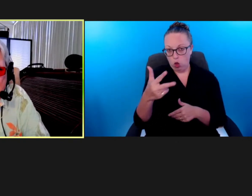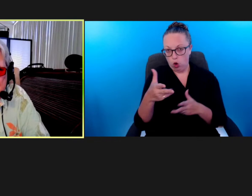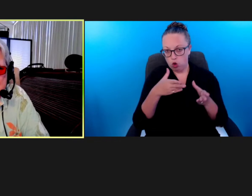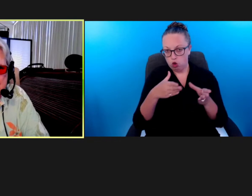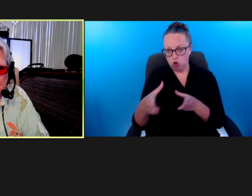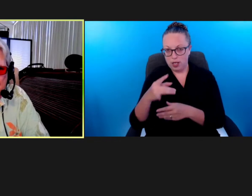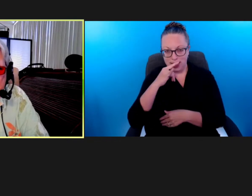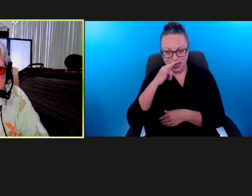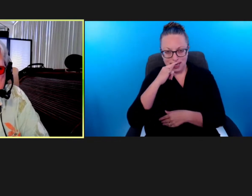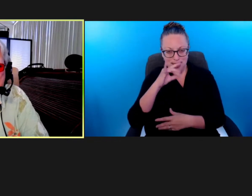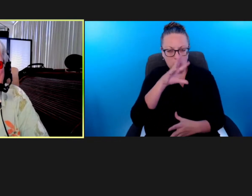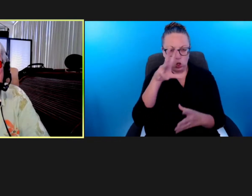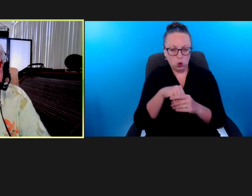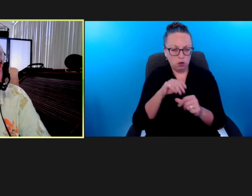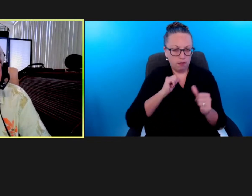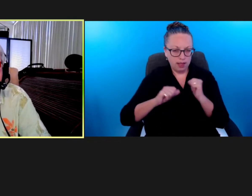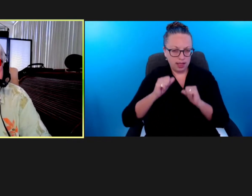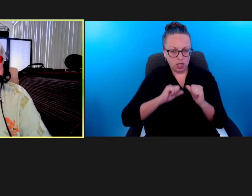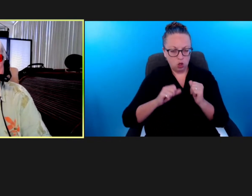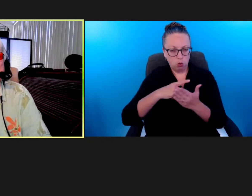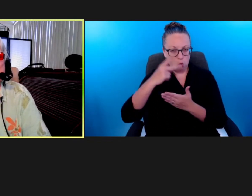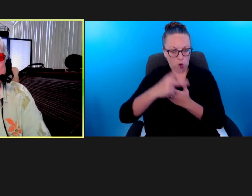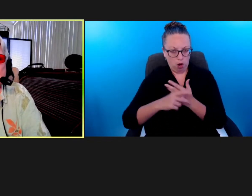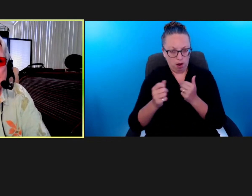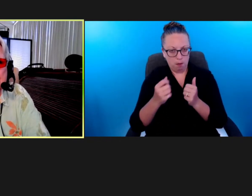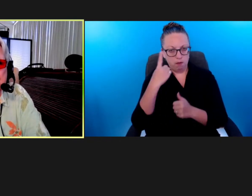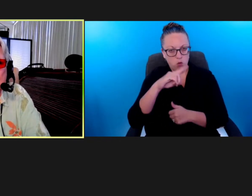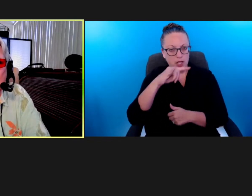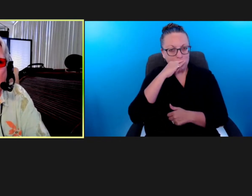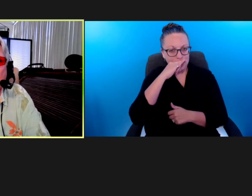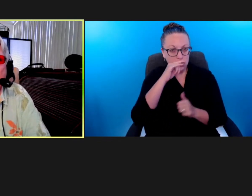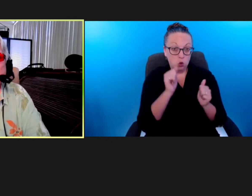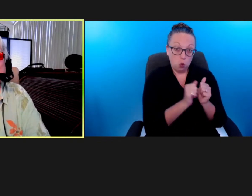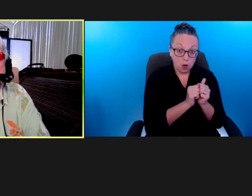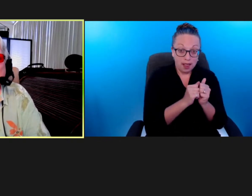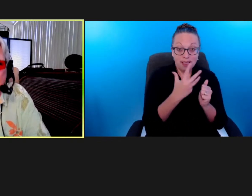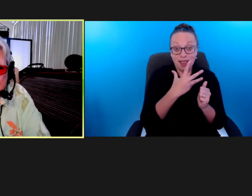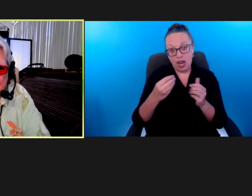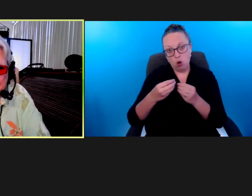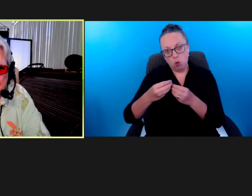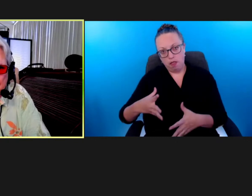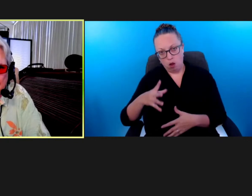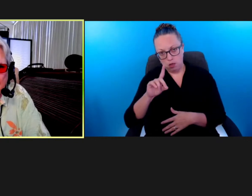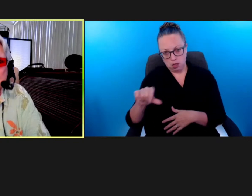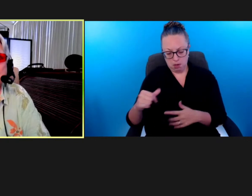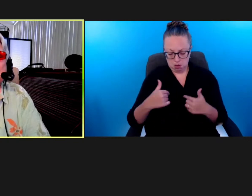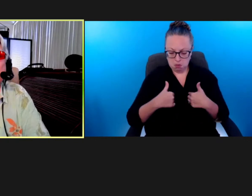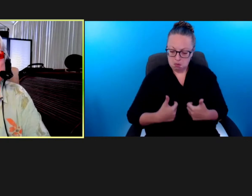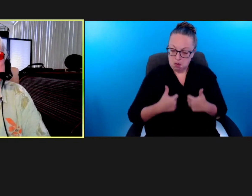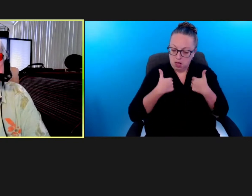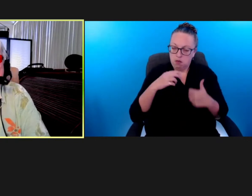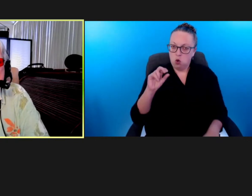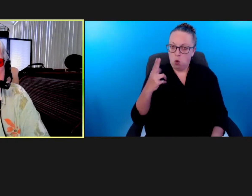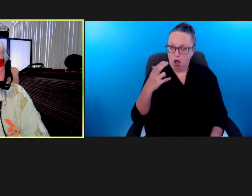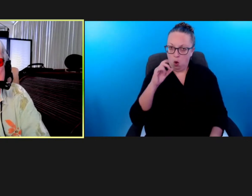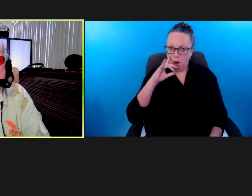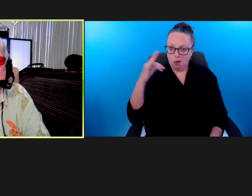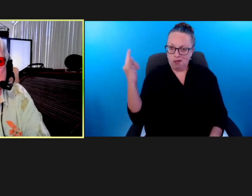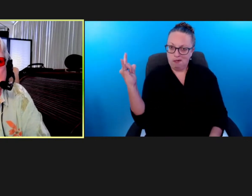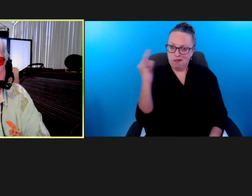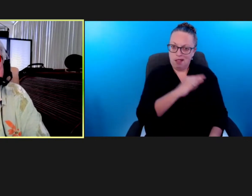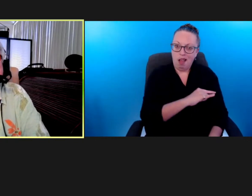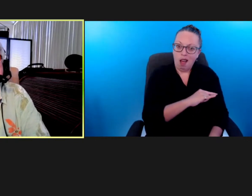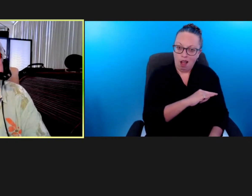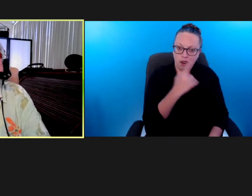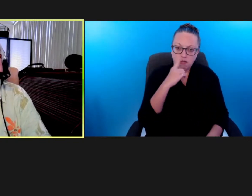and without disabilities, for which I was musical director. I lived in Ohio and would fly to Tucson 6 weeks